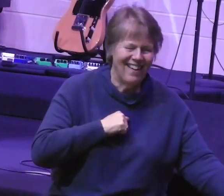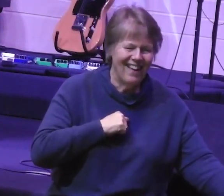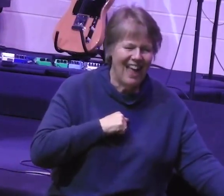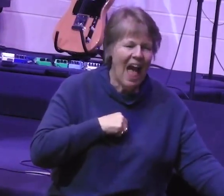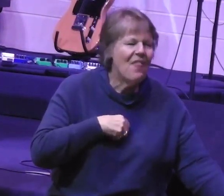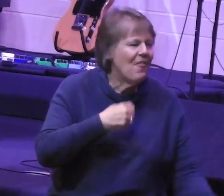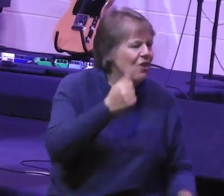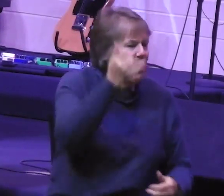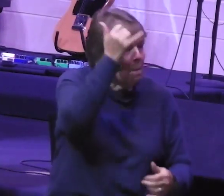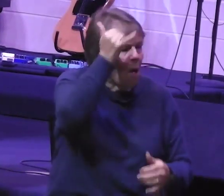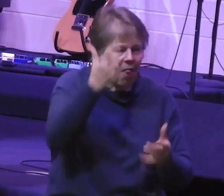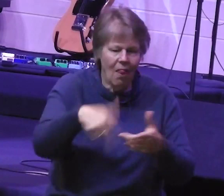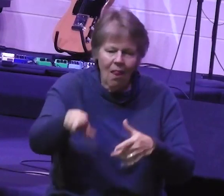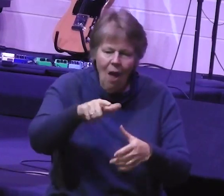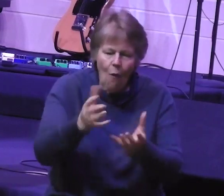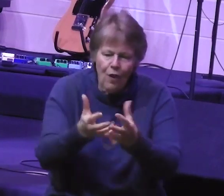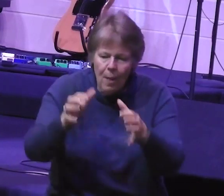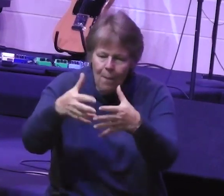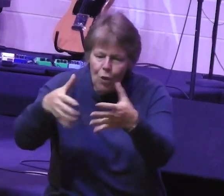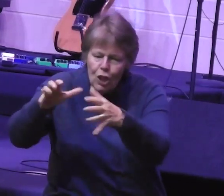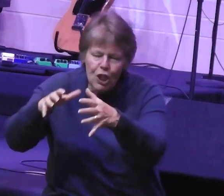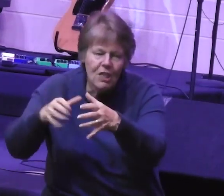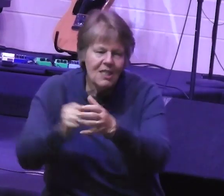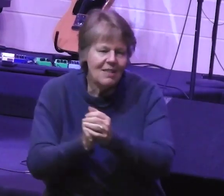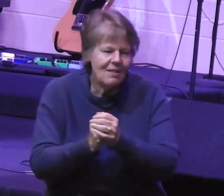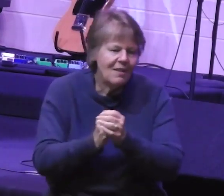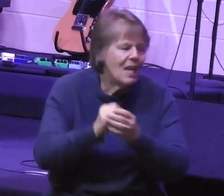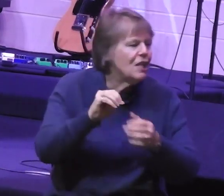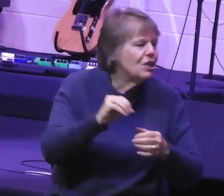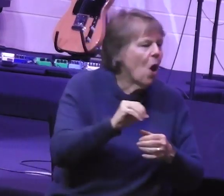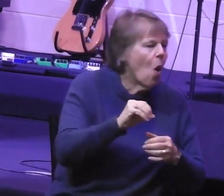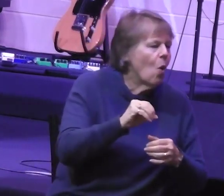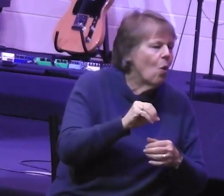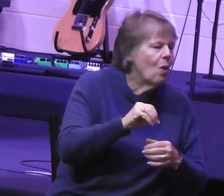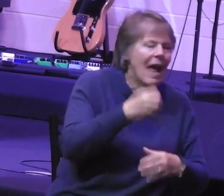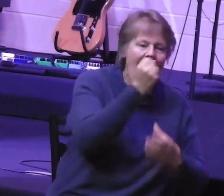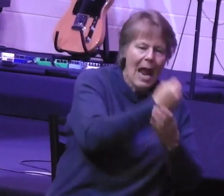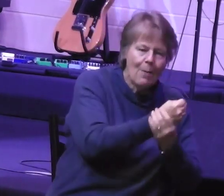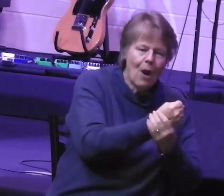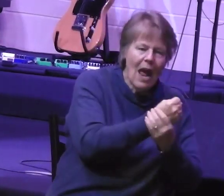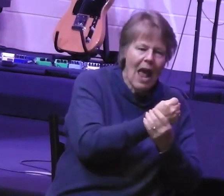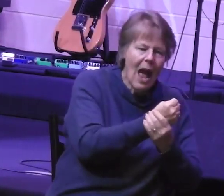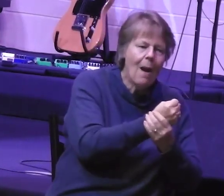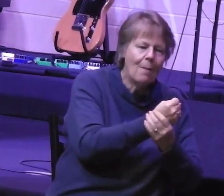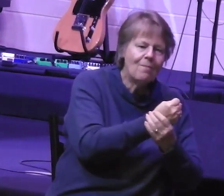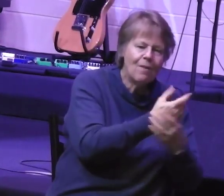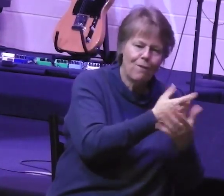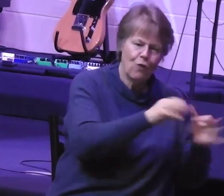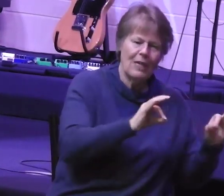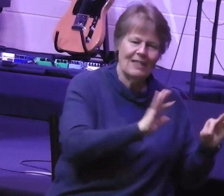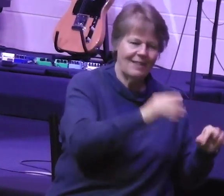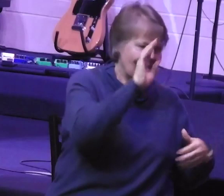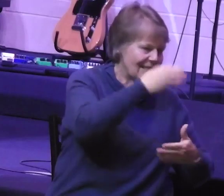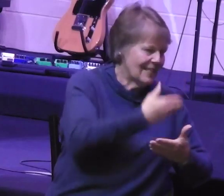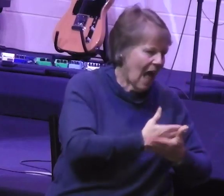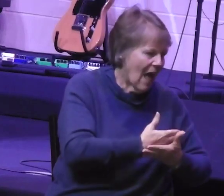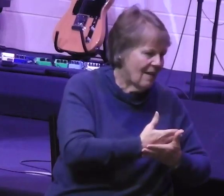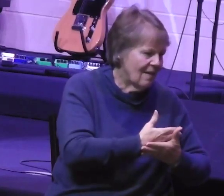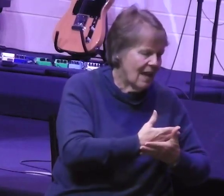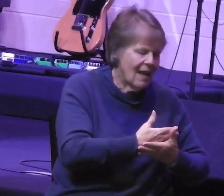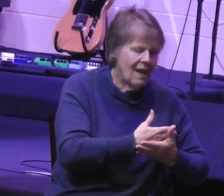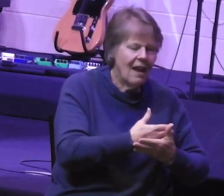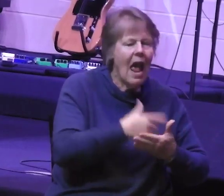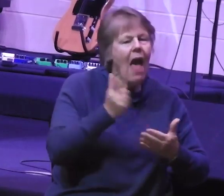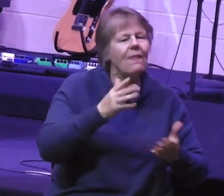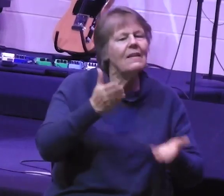So Abraham releases his son, brings the bull, and sacrifices. And what we see here, it would